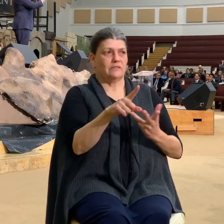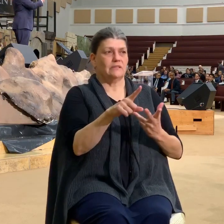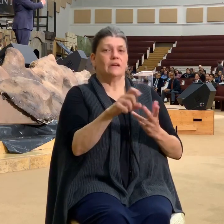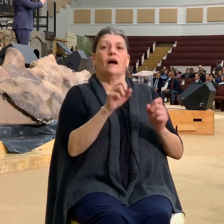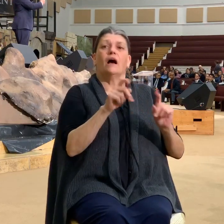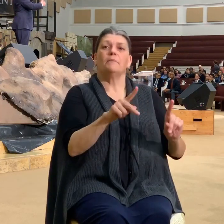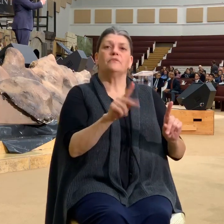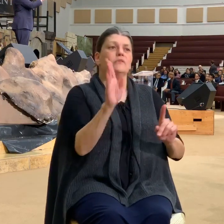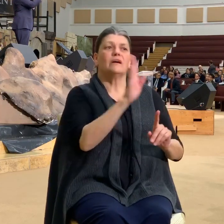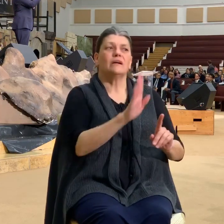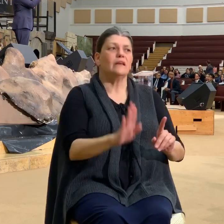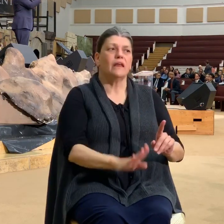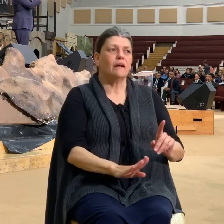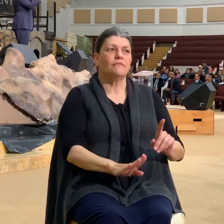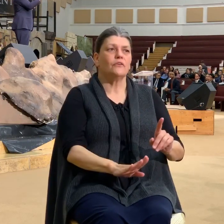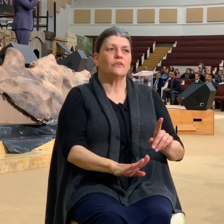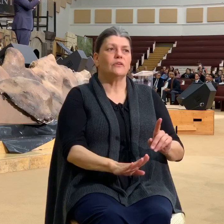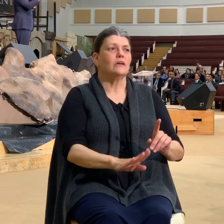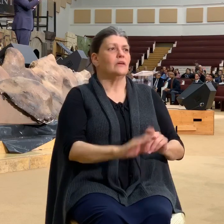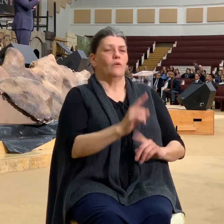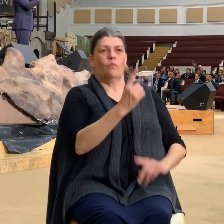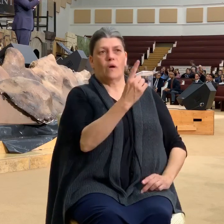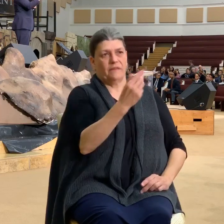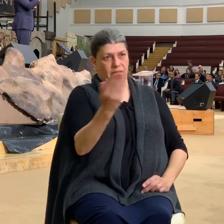opportunity never seems to be only one thing.